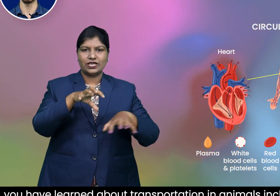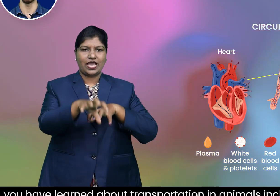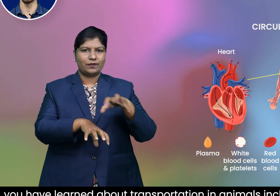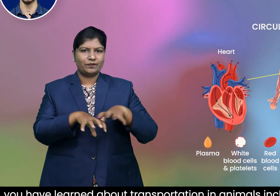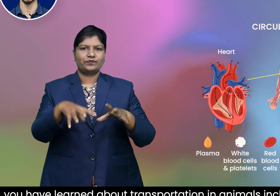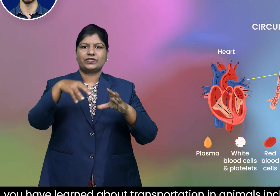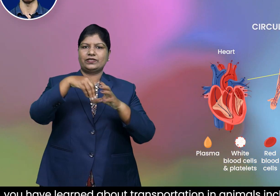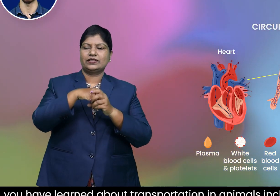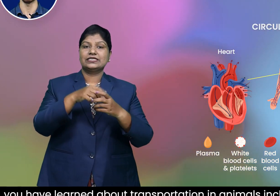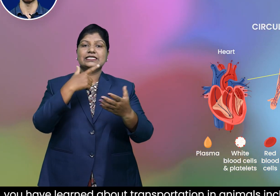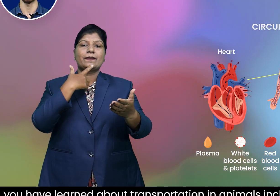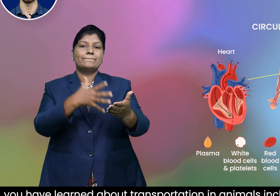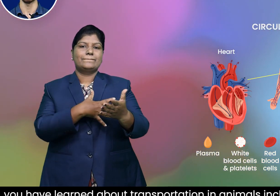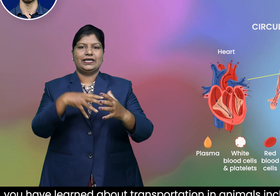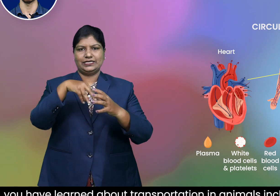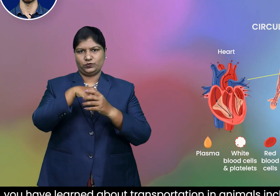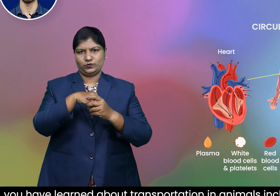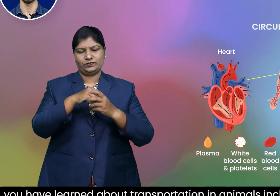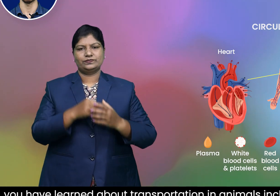blood composition,